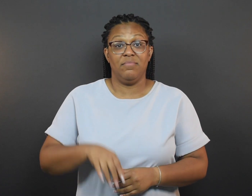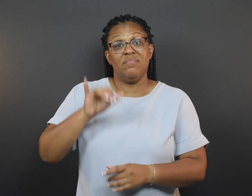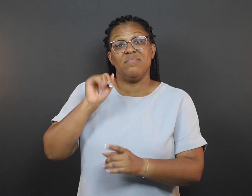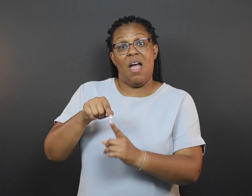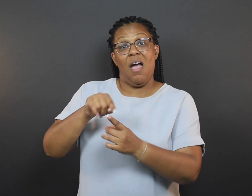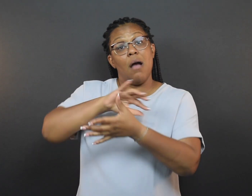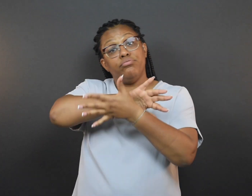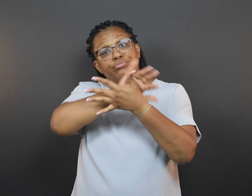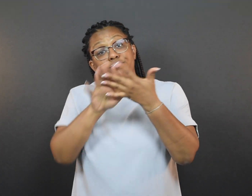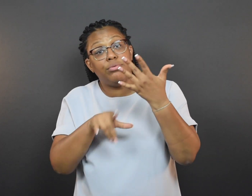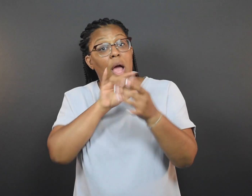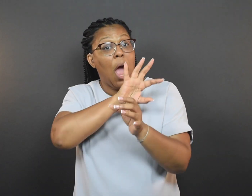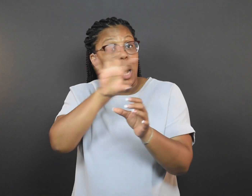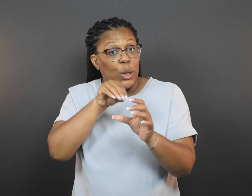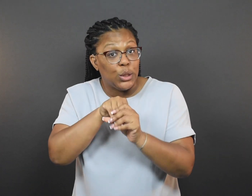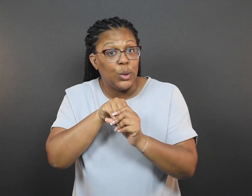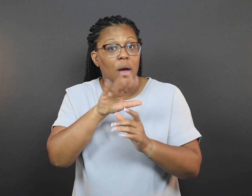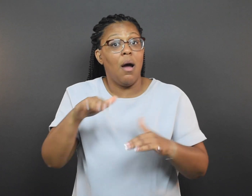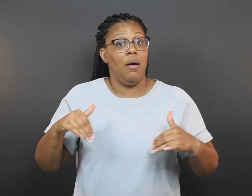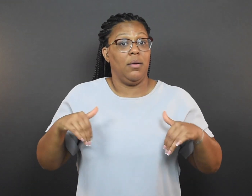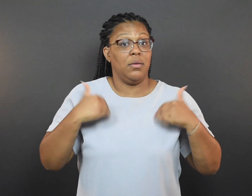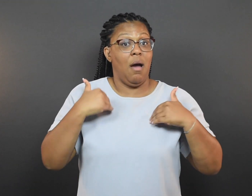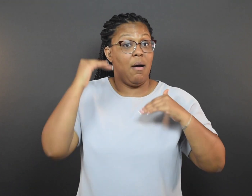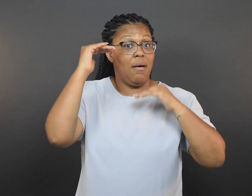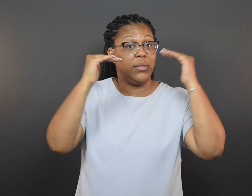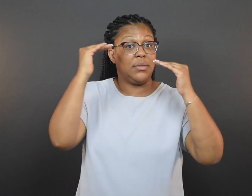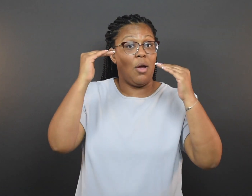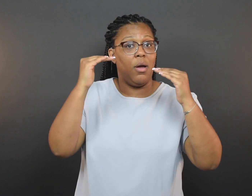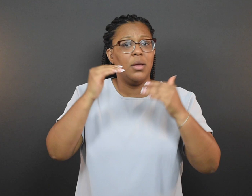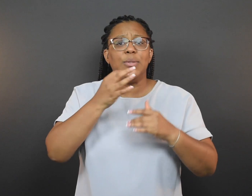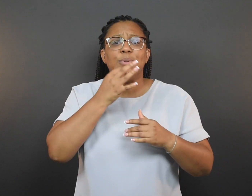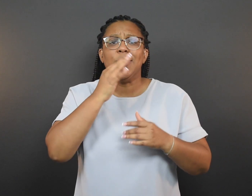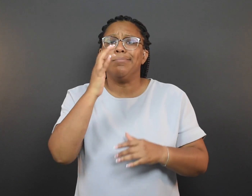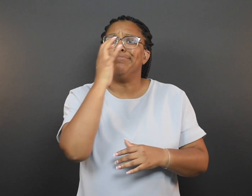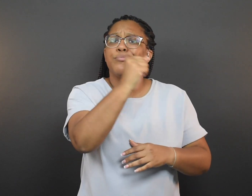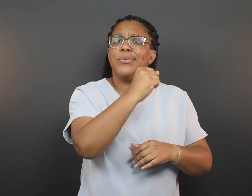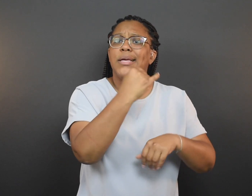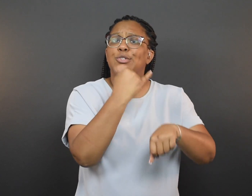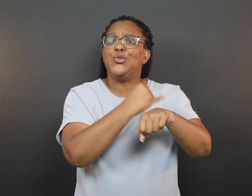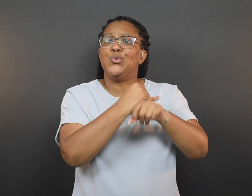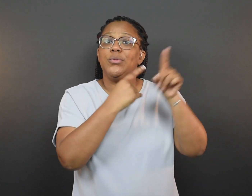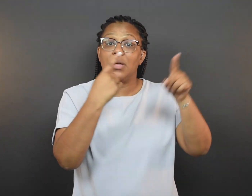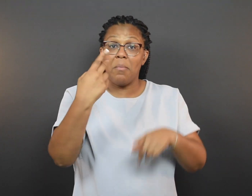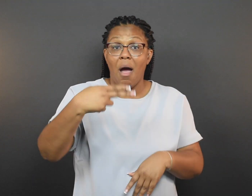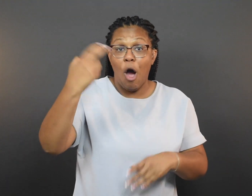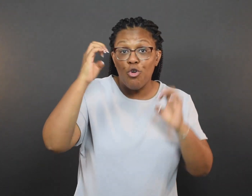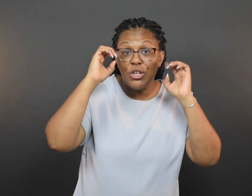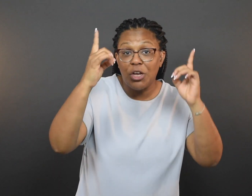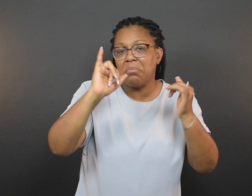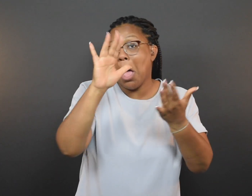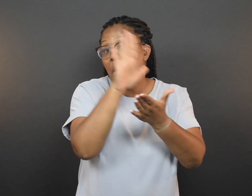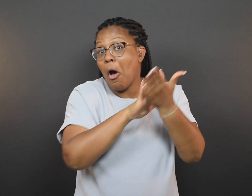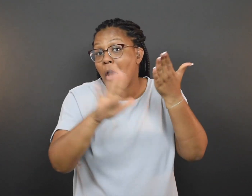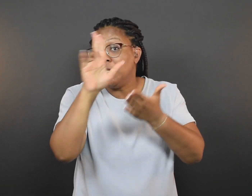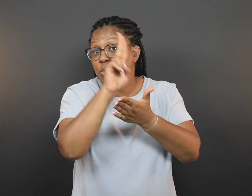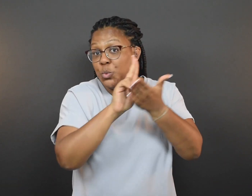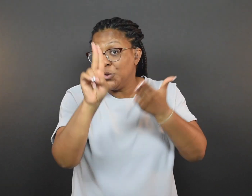This includes young adults headed off to institutions of higher education, too.